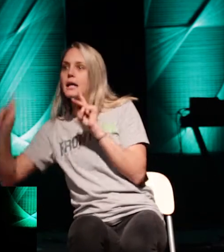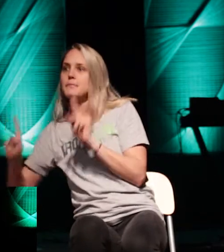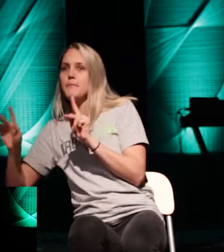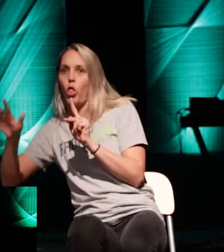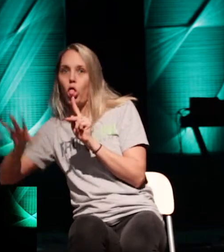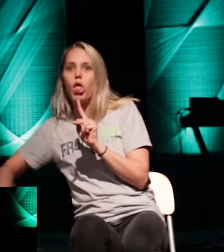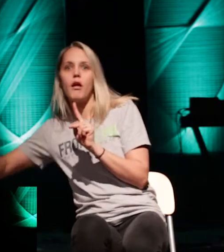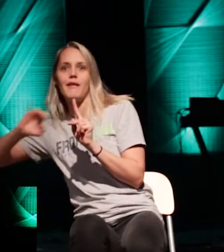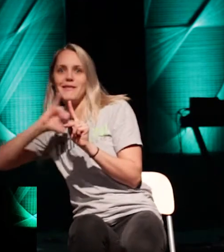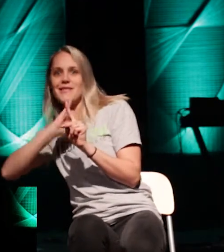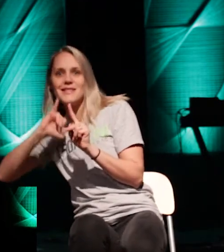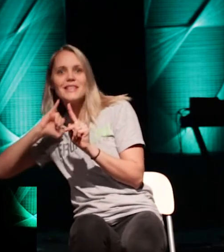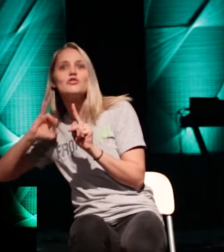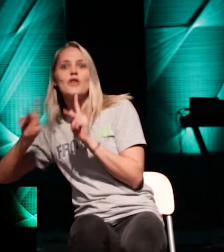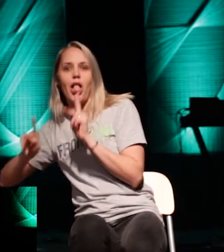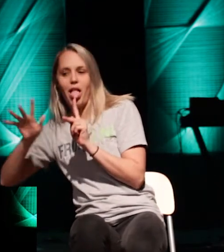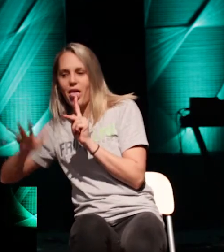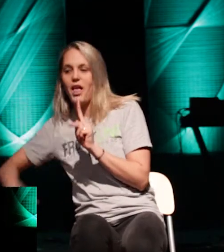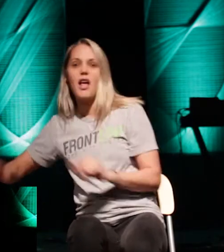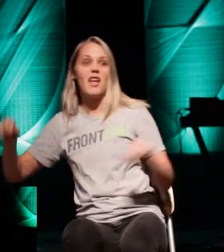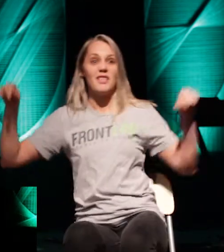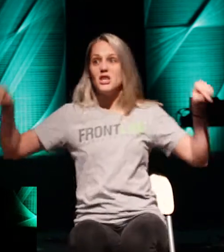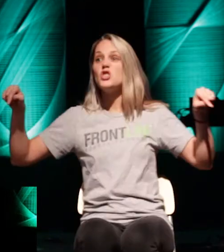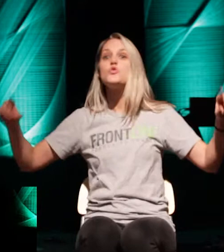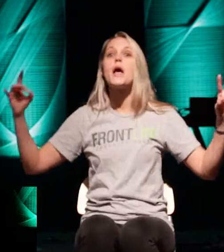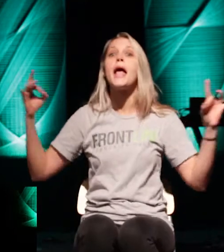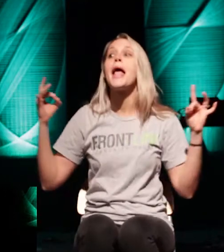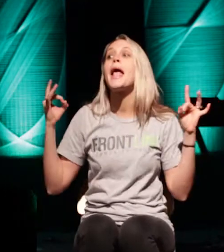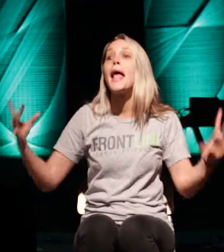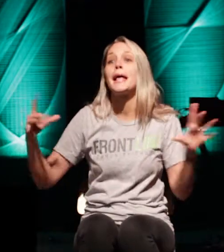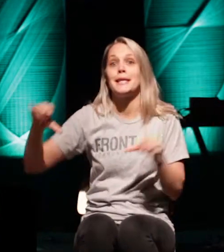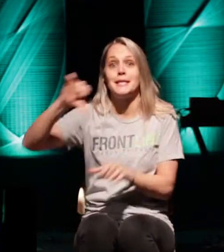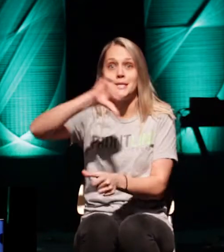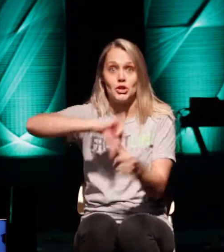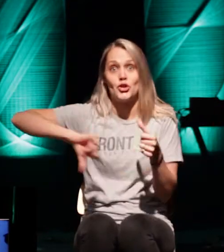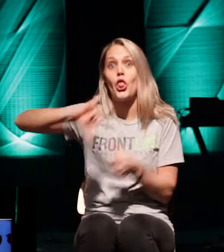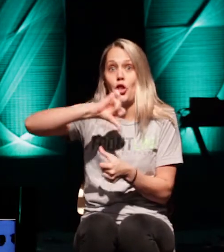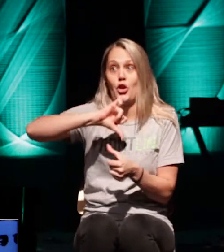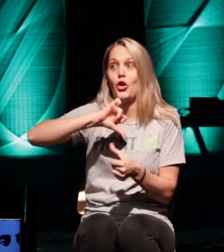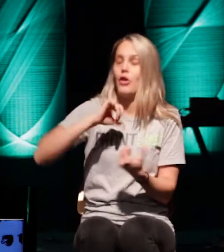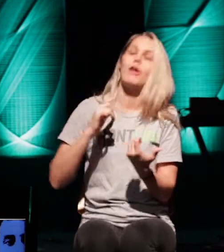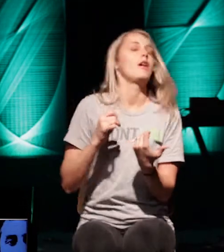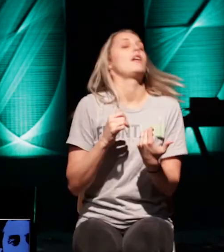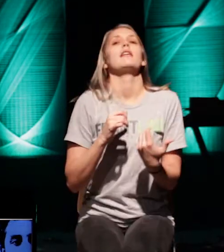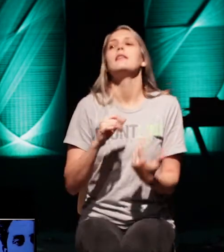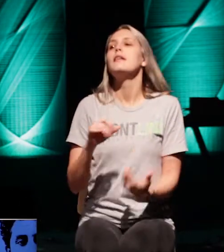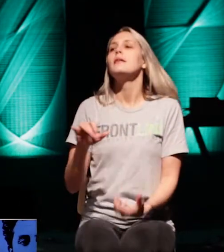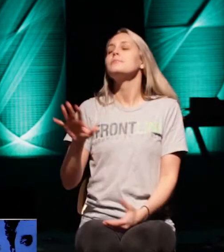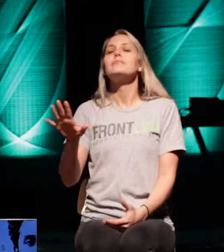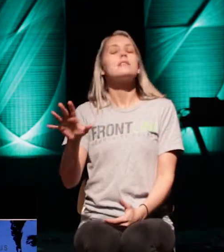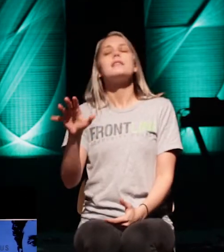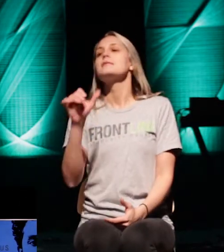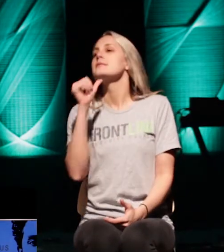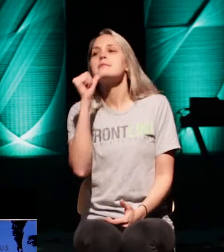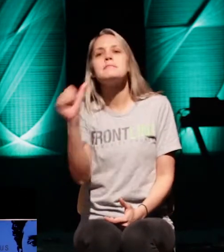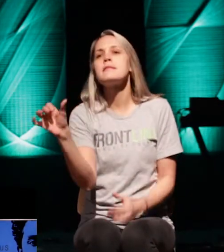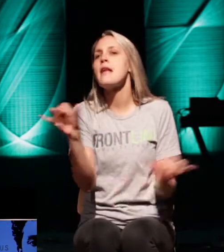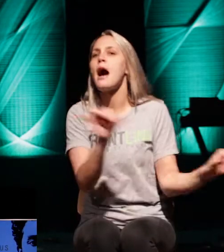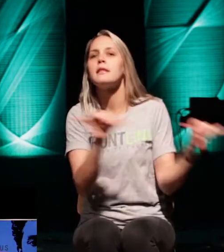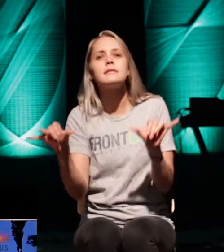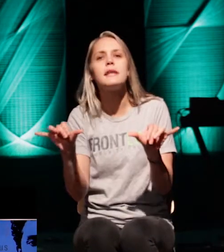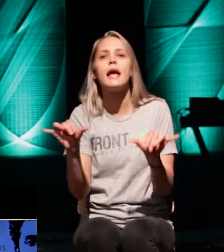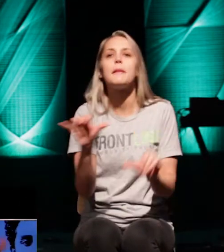Israelites and the Assyrians hate each other. They don't want anything to do with each other. And it's not even like us in Ohio, right? Like we